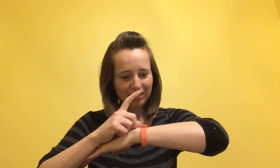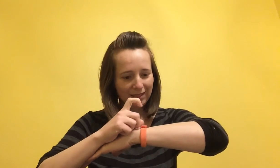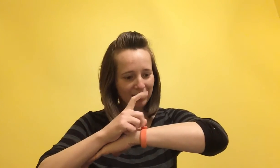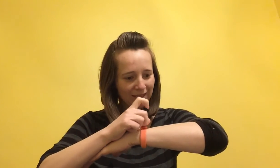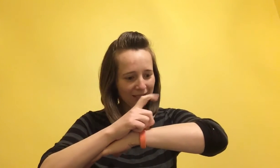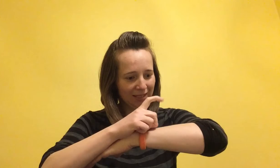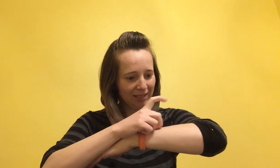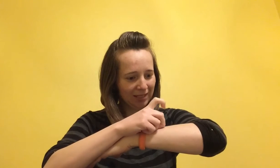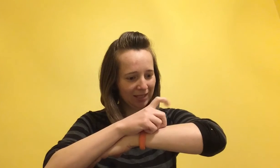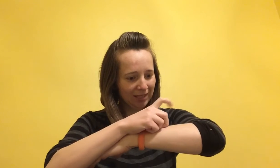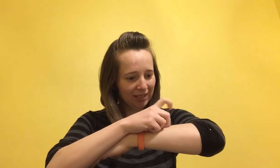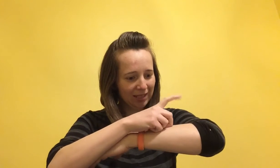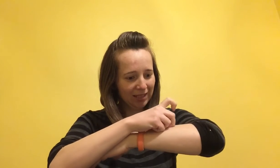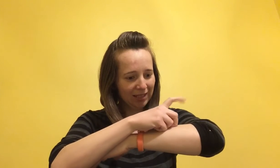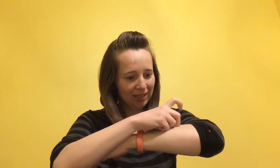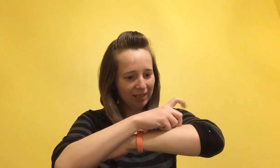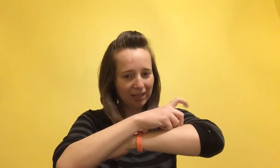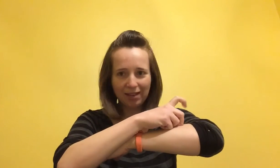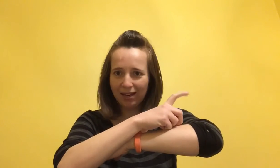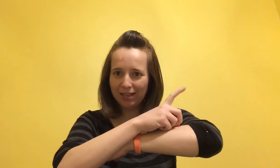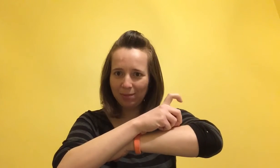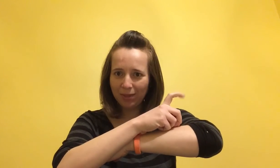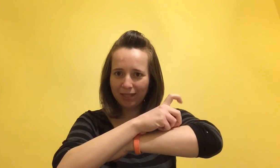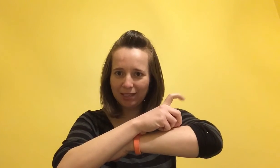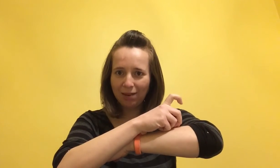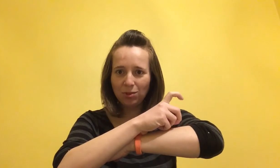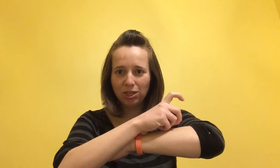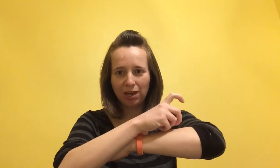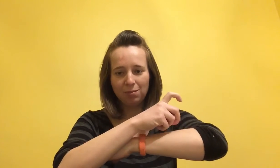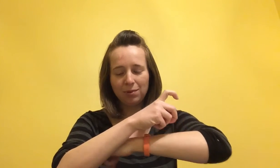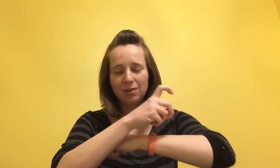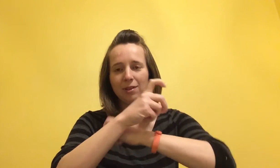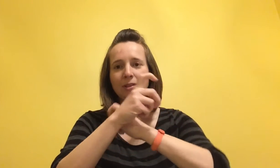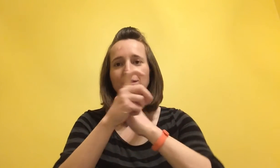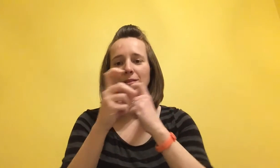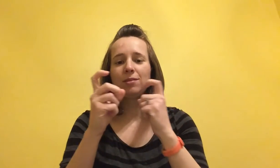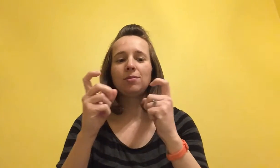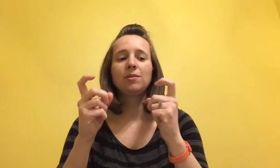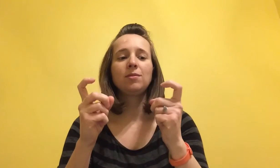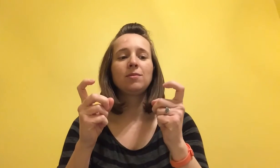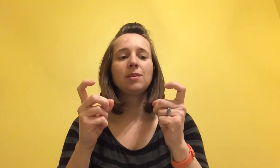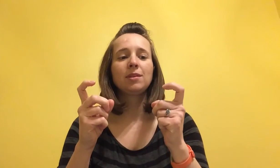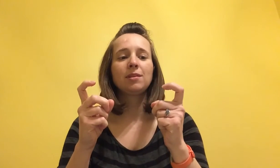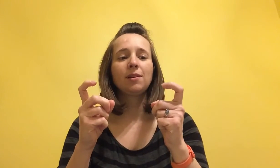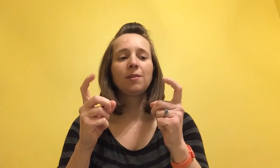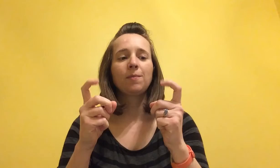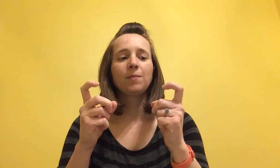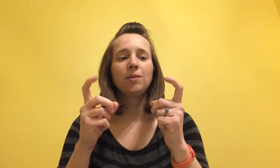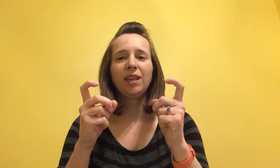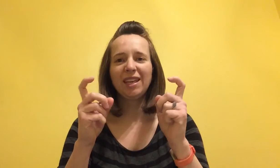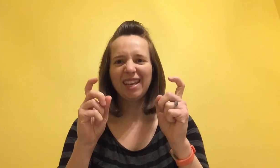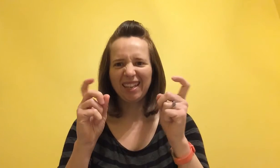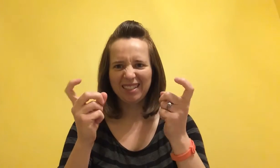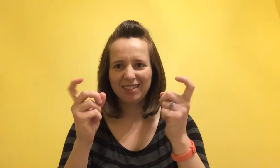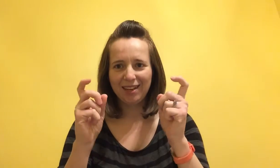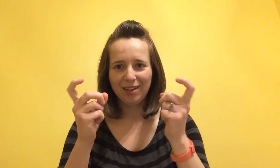Okay? And kind of keeping that same shape, do like an X kind